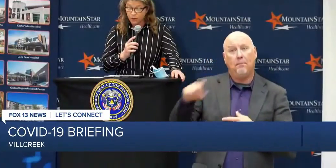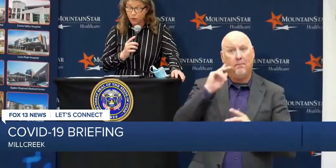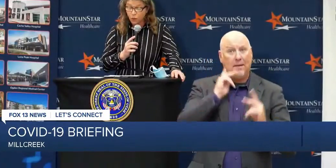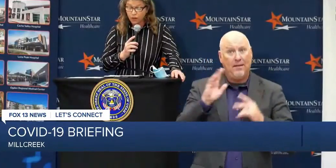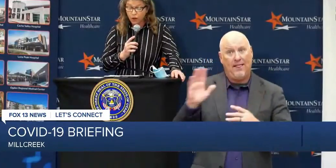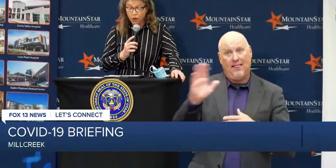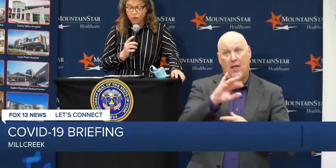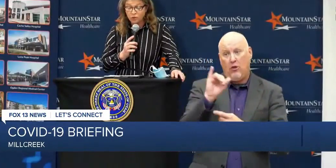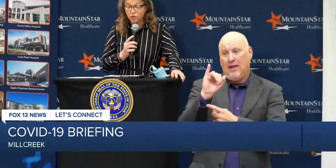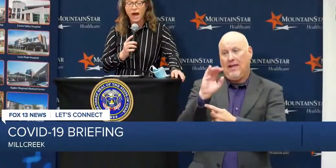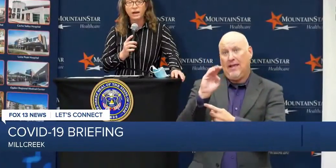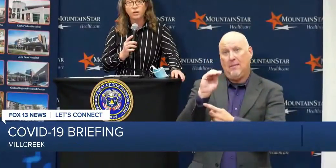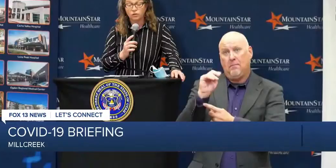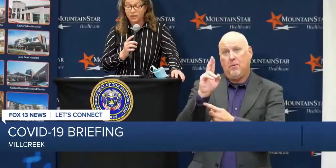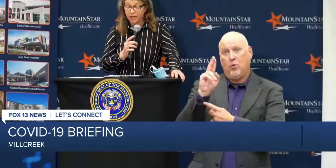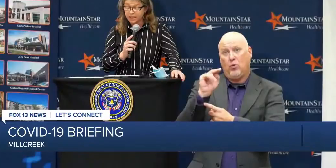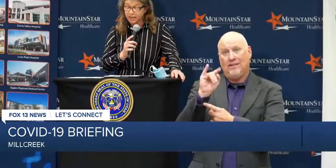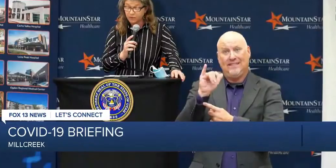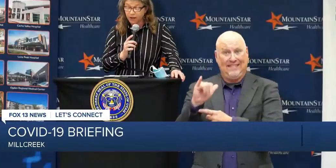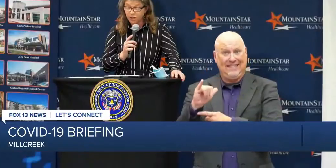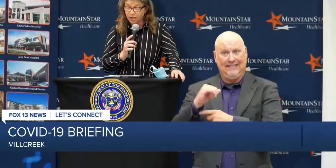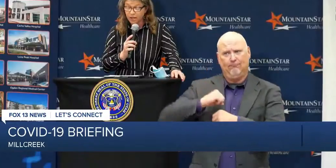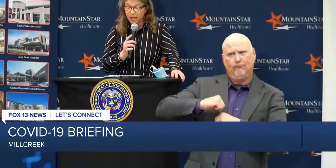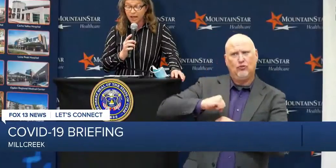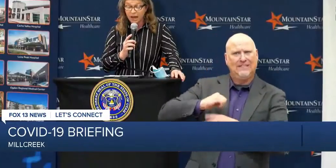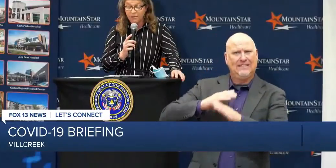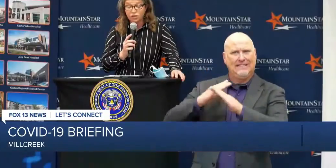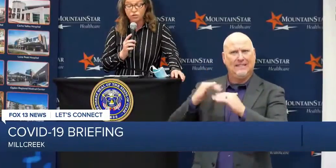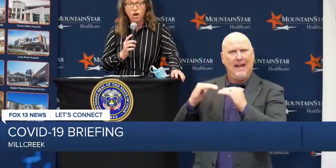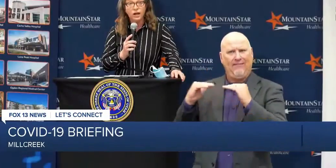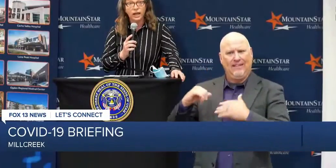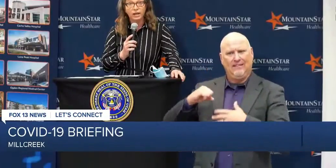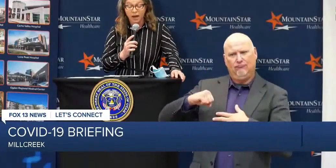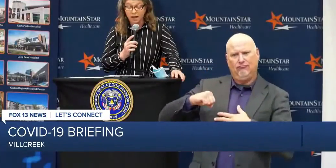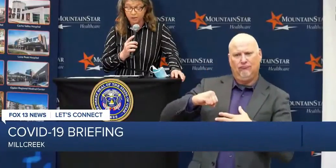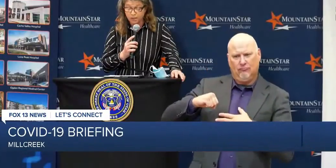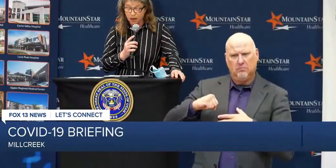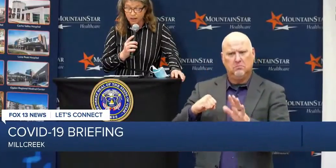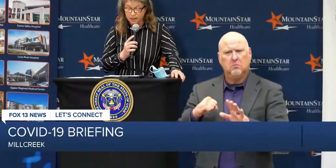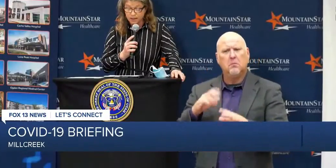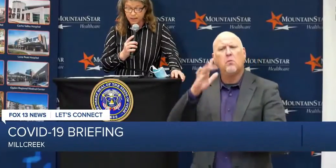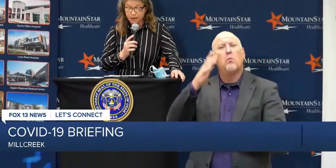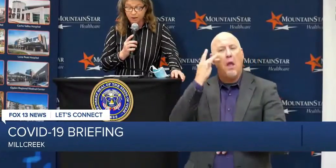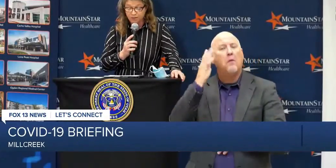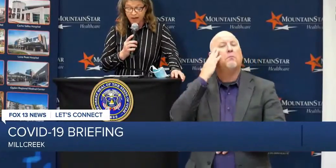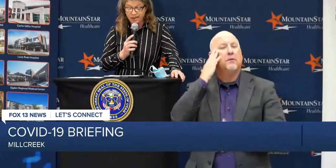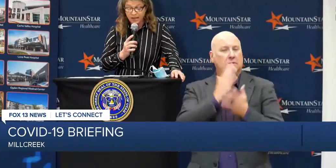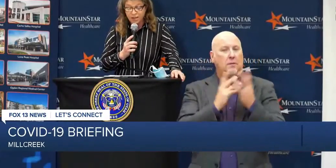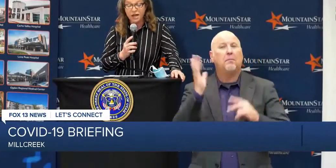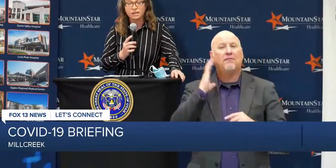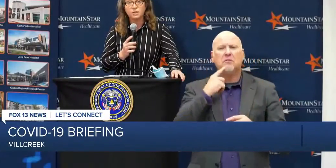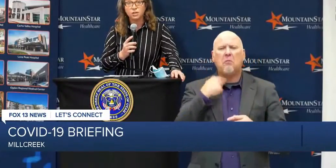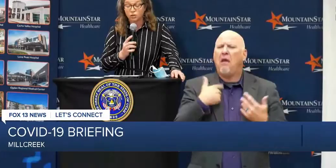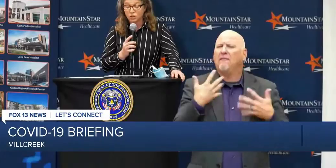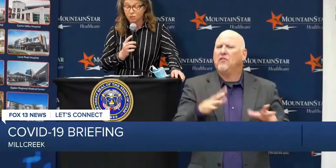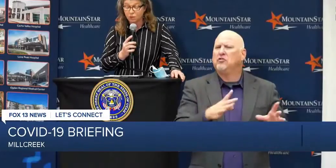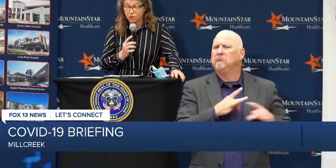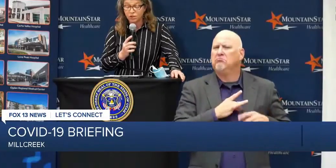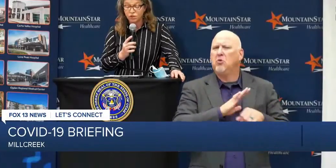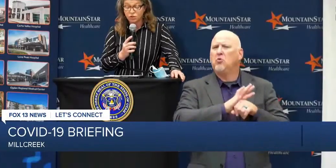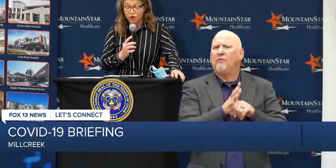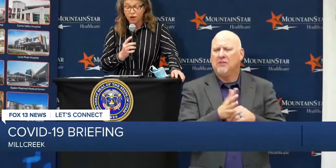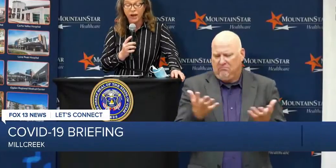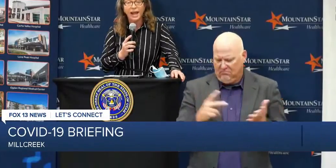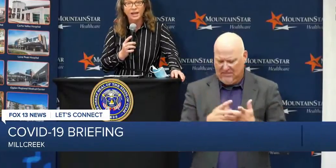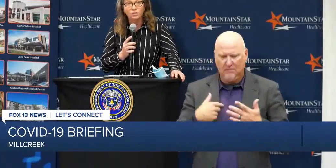evolve. We know those who've had COVID-19 infection can have a strong antibody response, but vaccination has been shown to